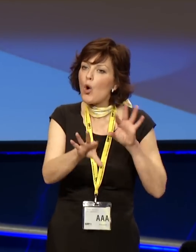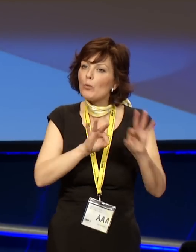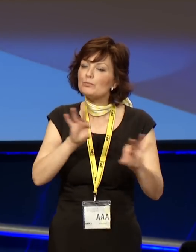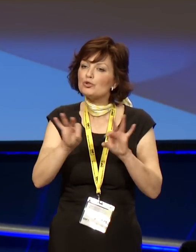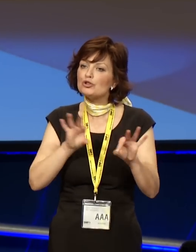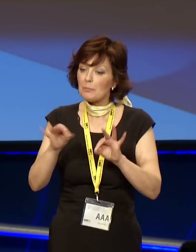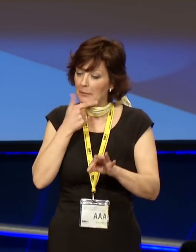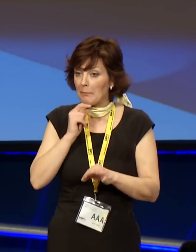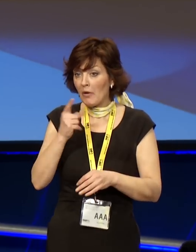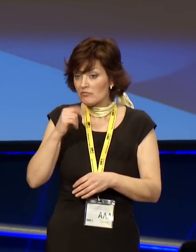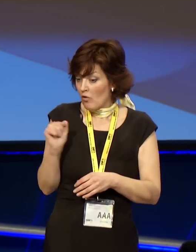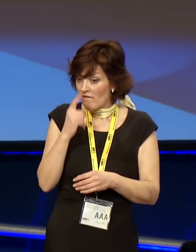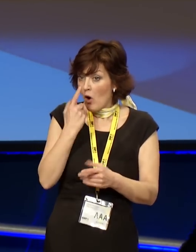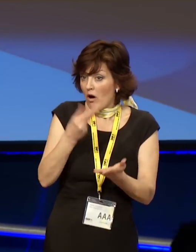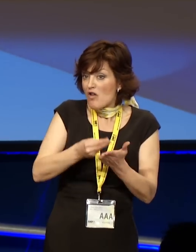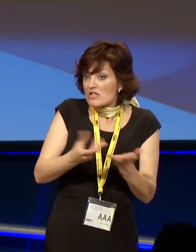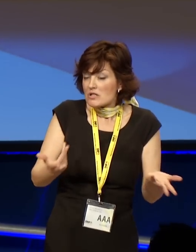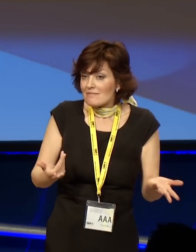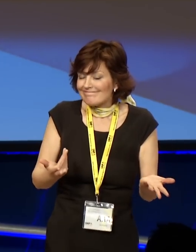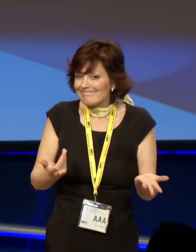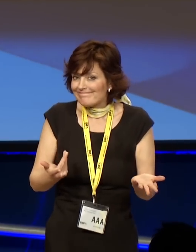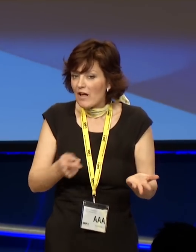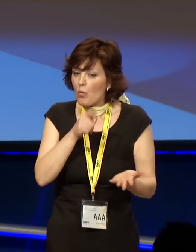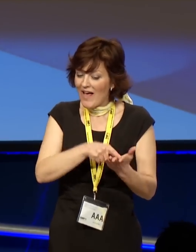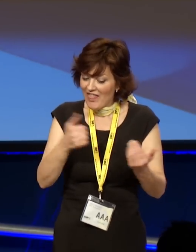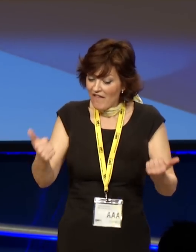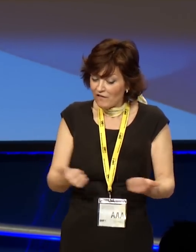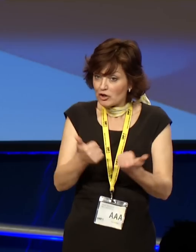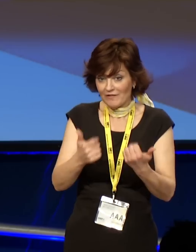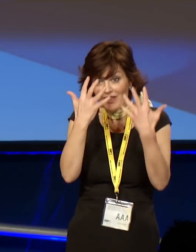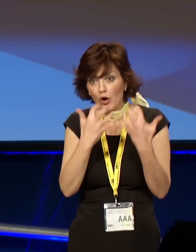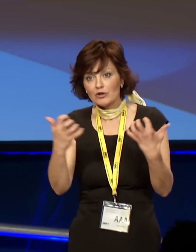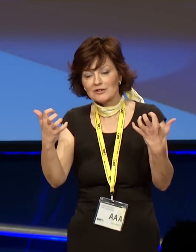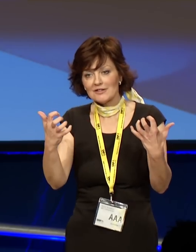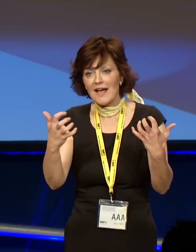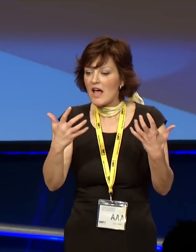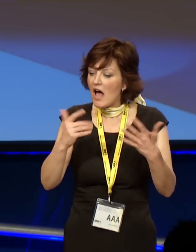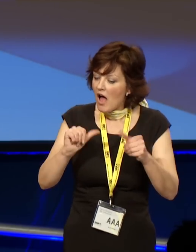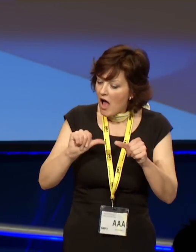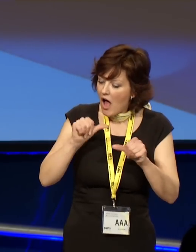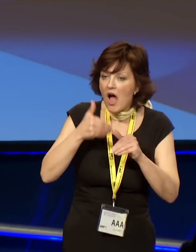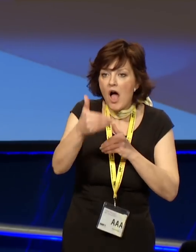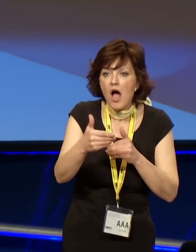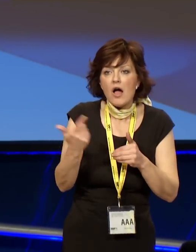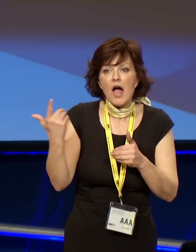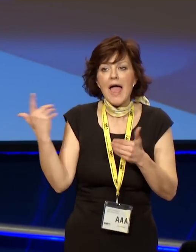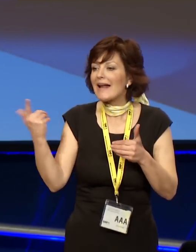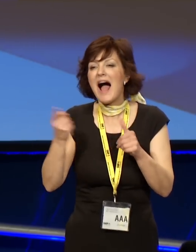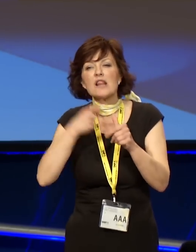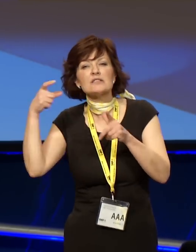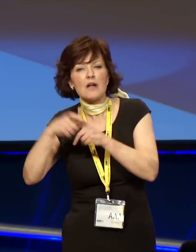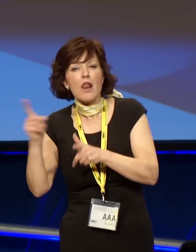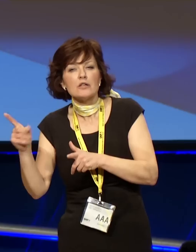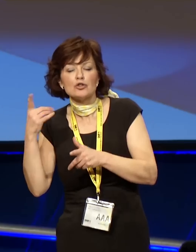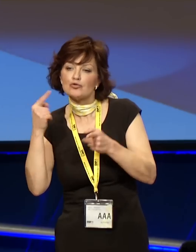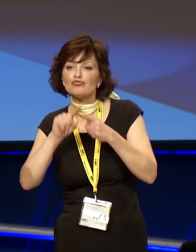that people in Scotland would have. And once that had been done for that audience, any time that Alistair Darling